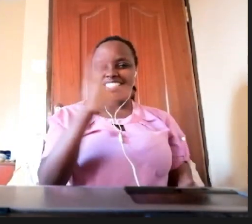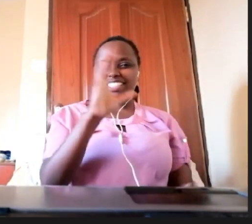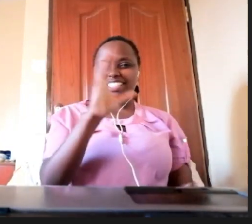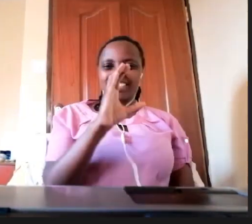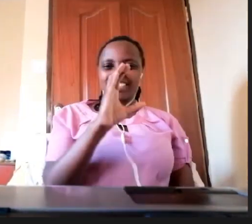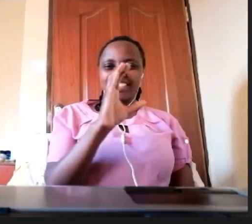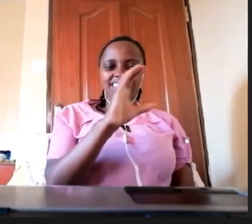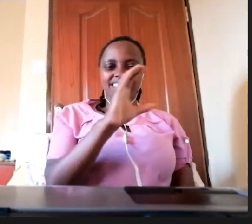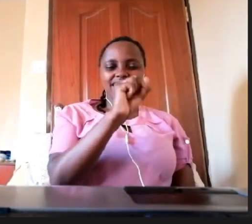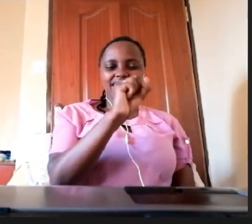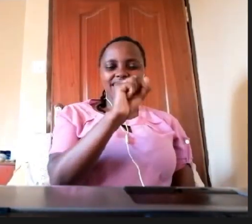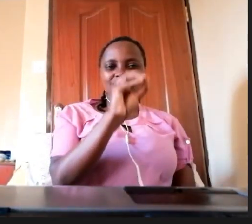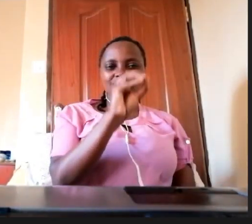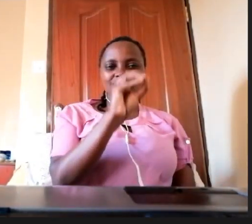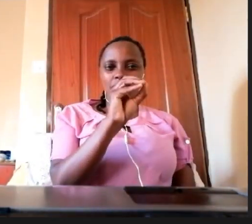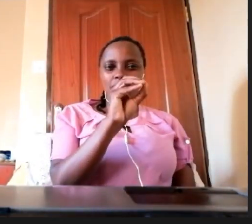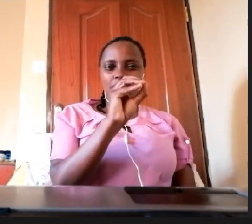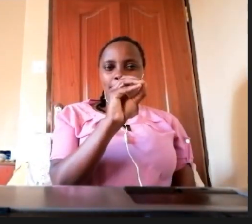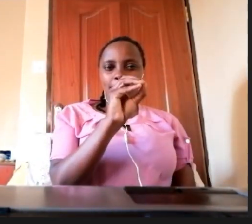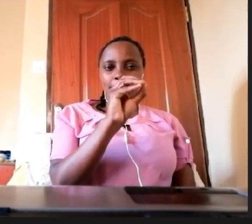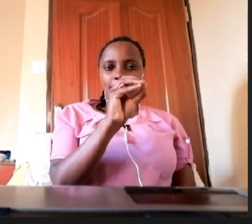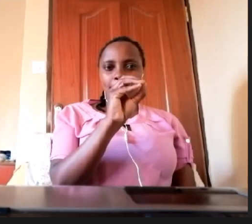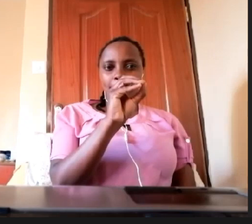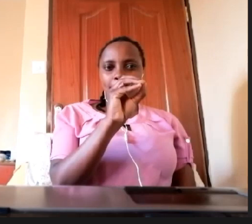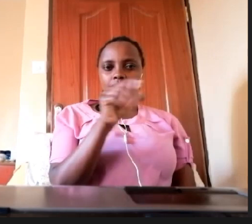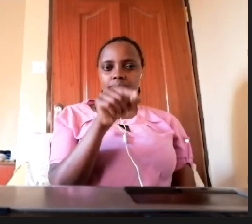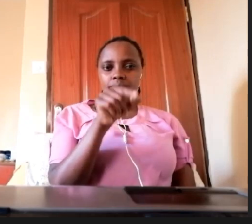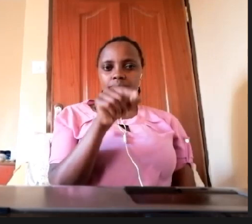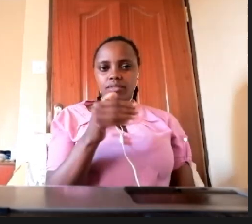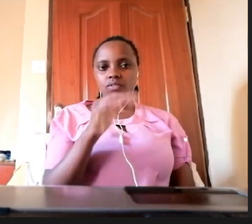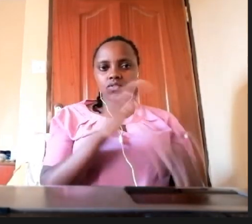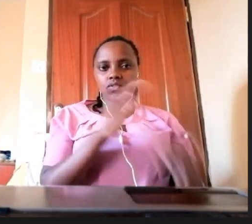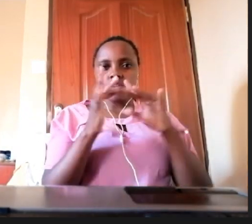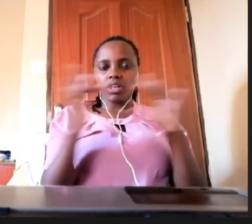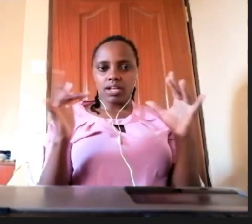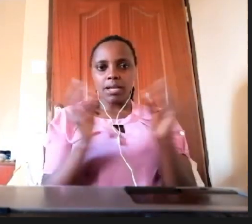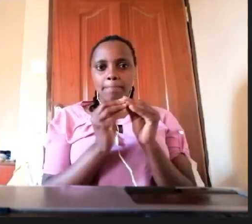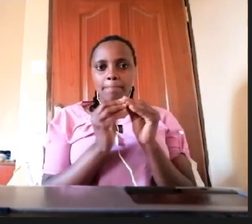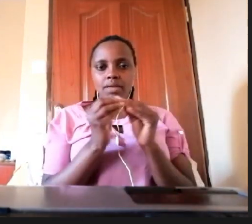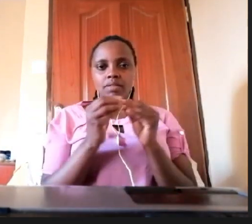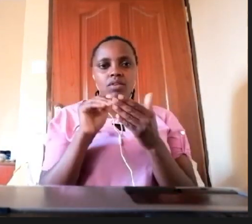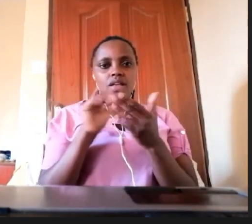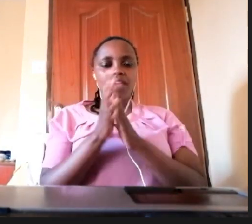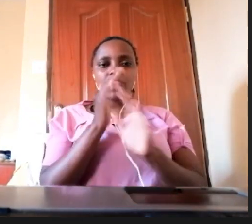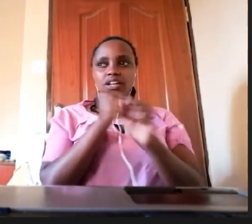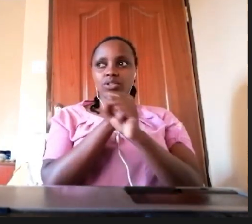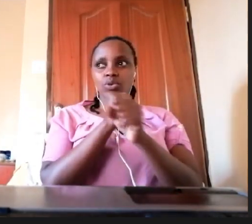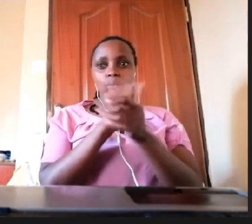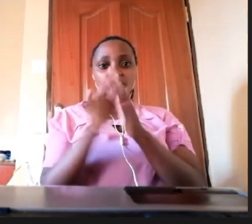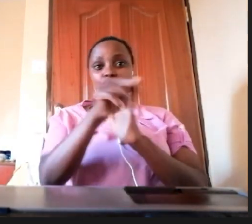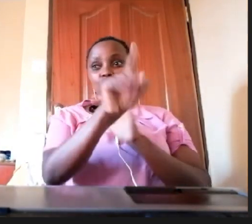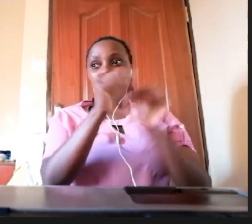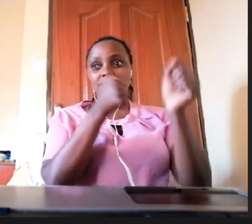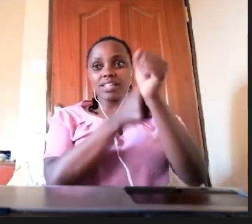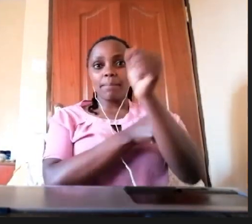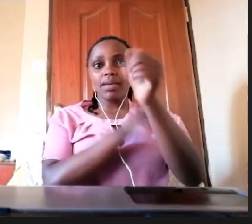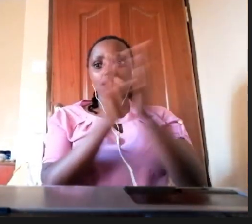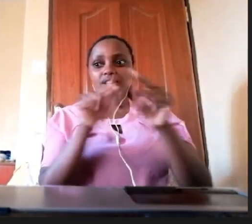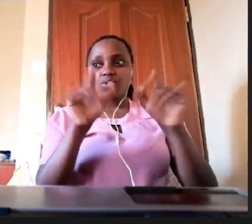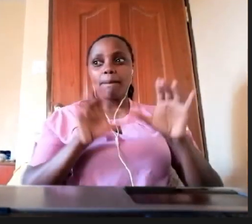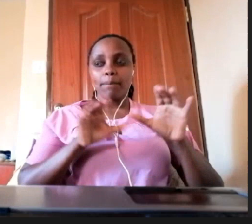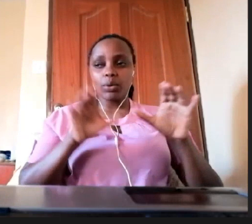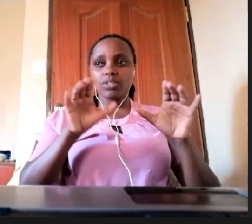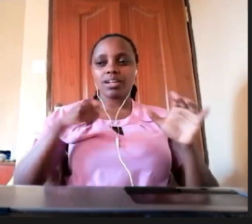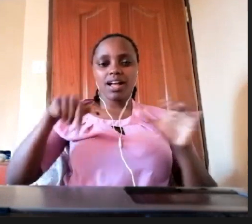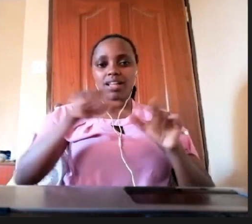organization attending this webinar. There's nothing we can do without your support, without your push, without